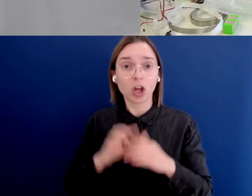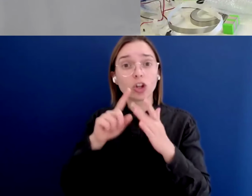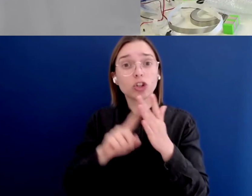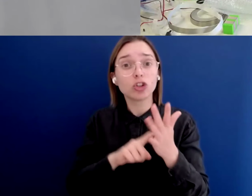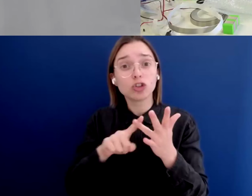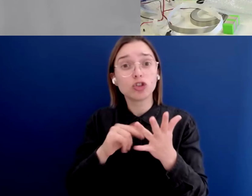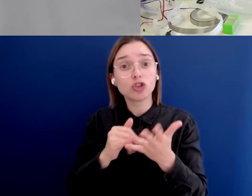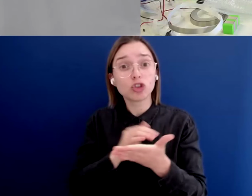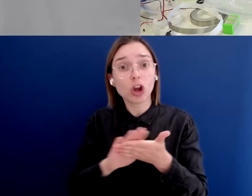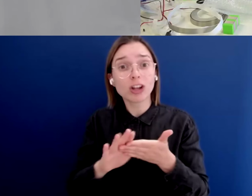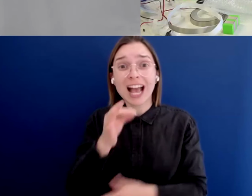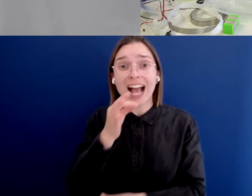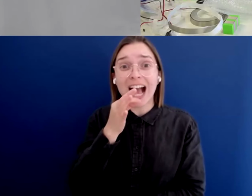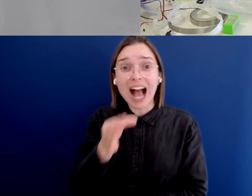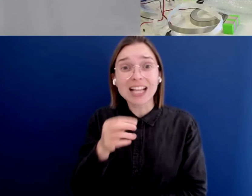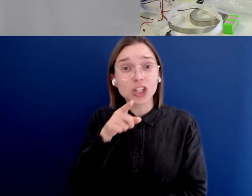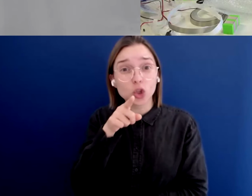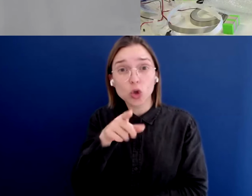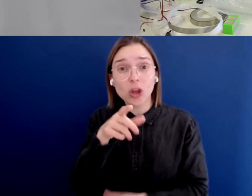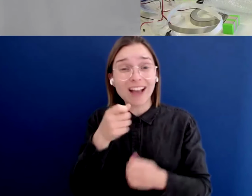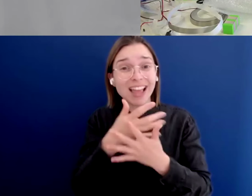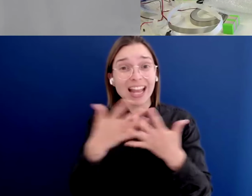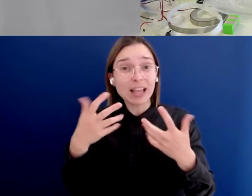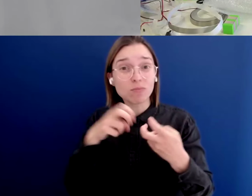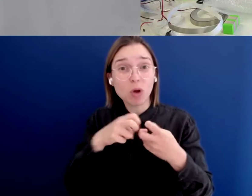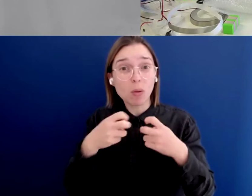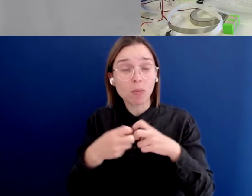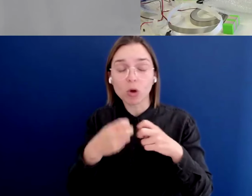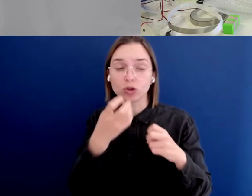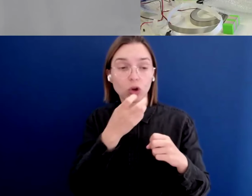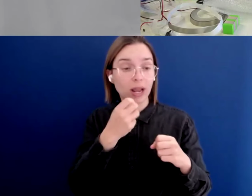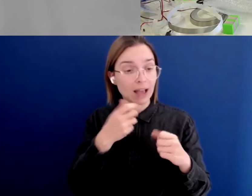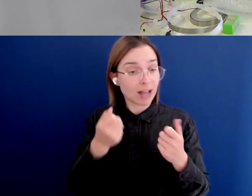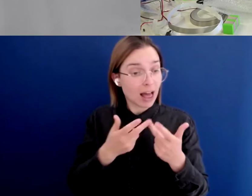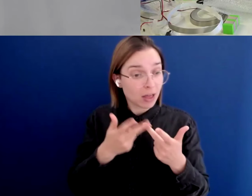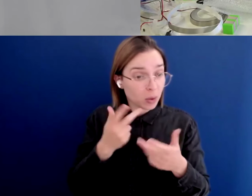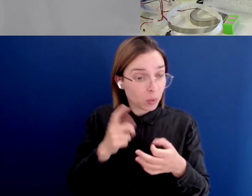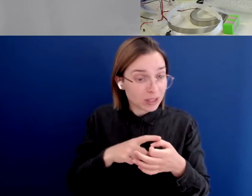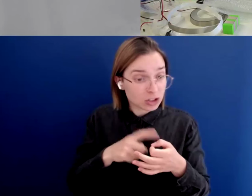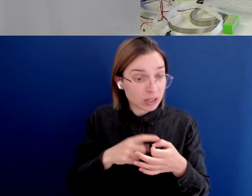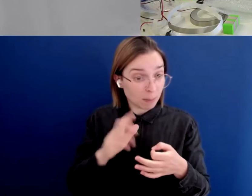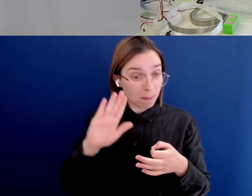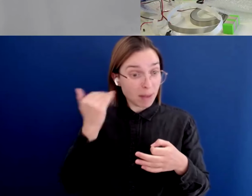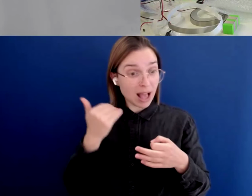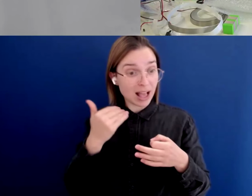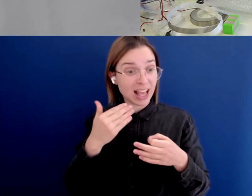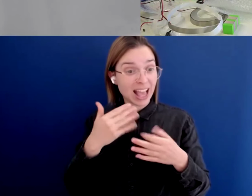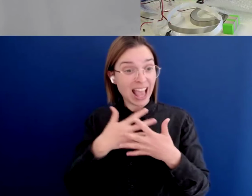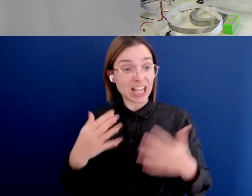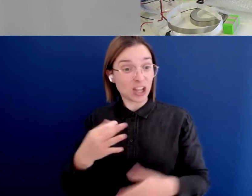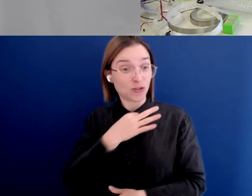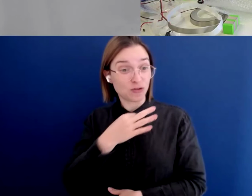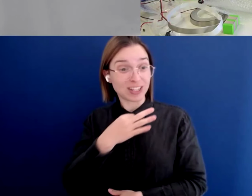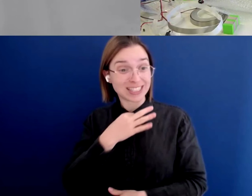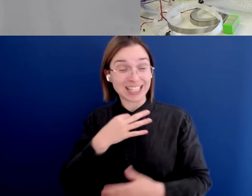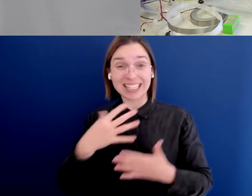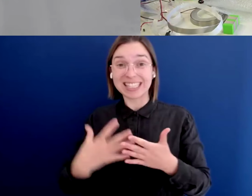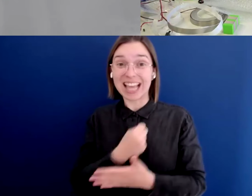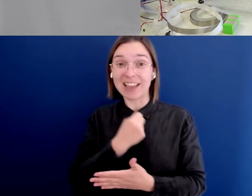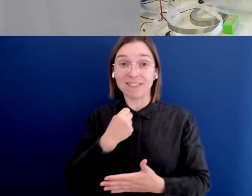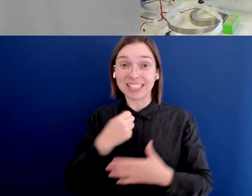with safety with the LED pointy parts with children? Yes. As in, yes and no. You know your